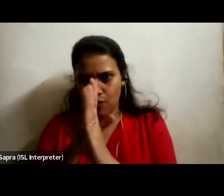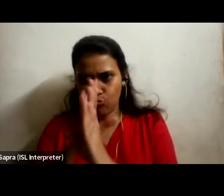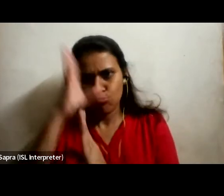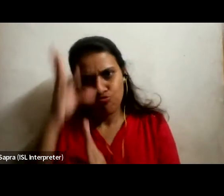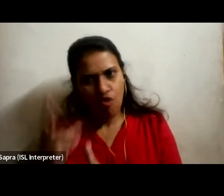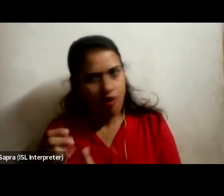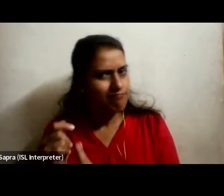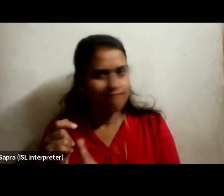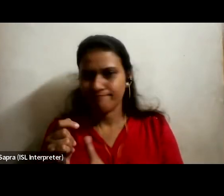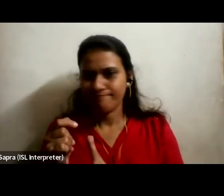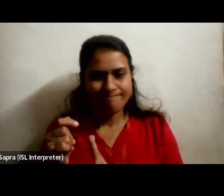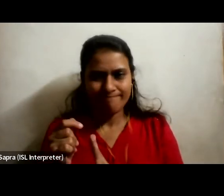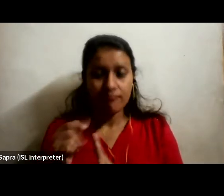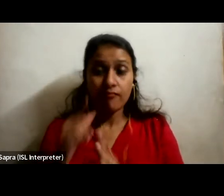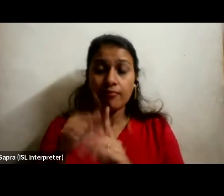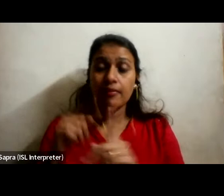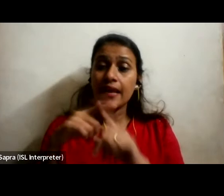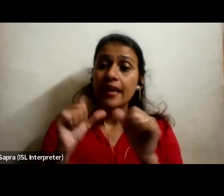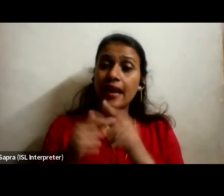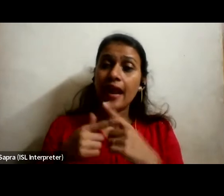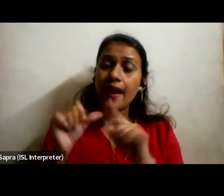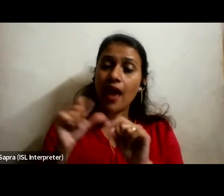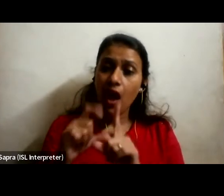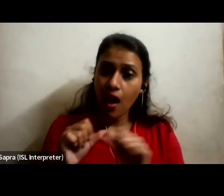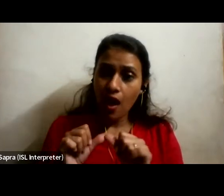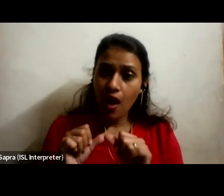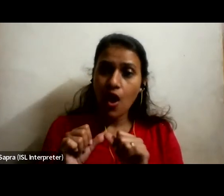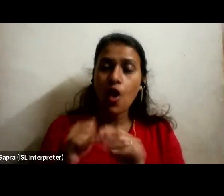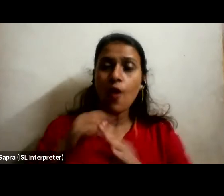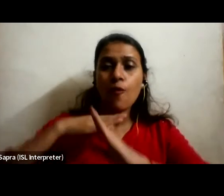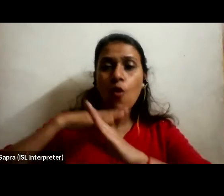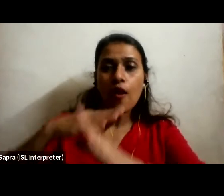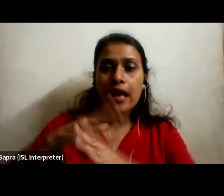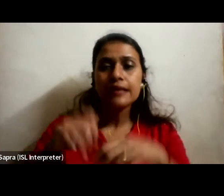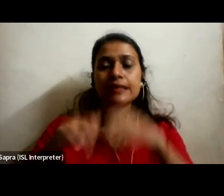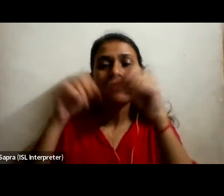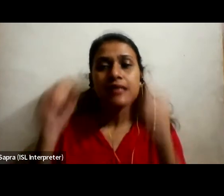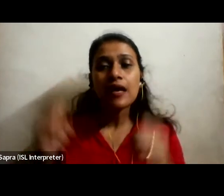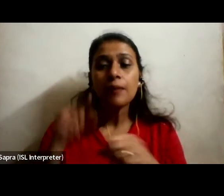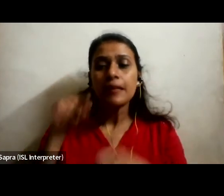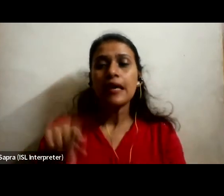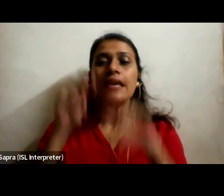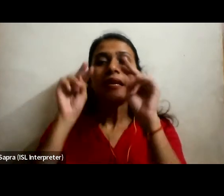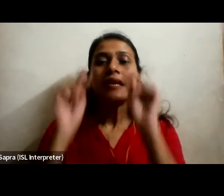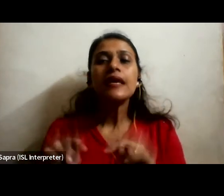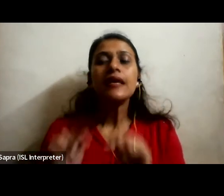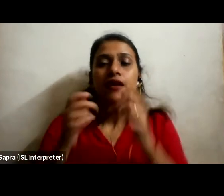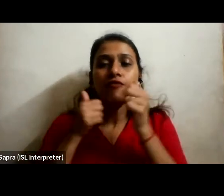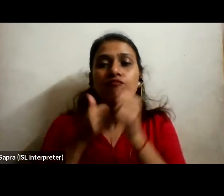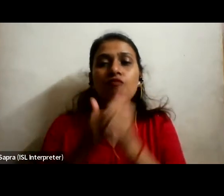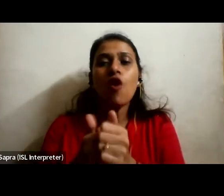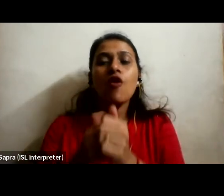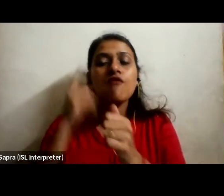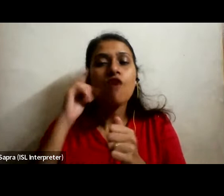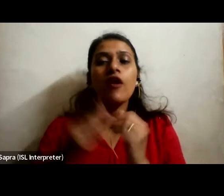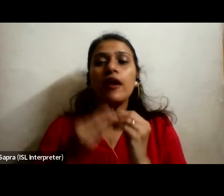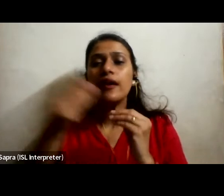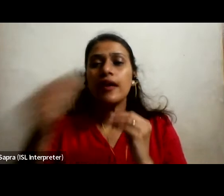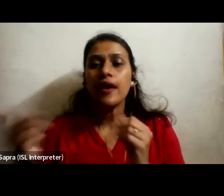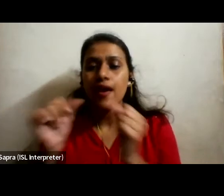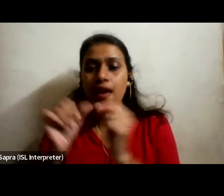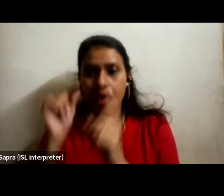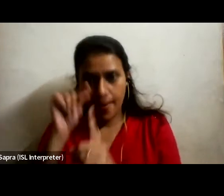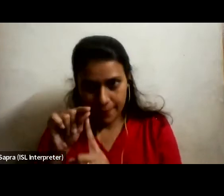by data protection principles, and therefore would require specific tailoring of